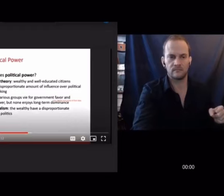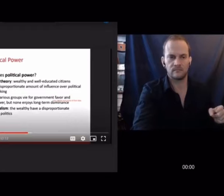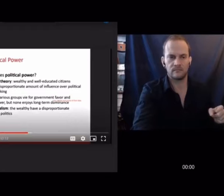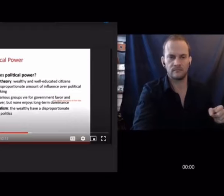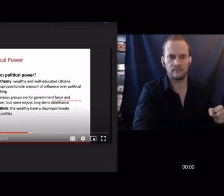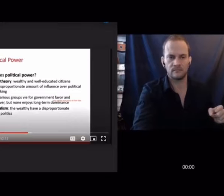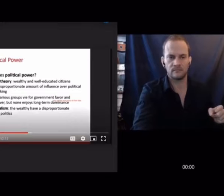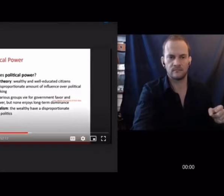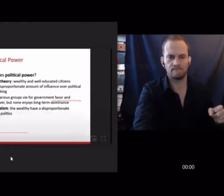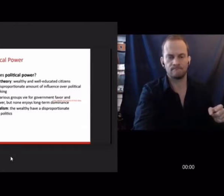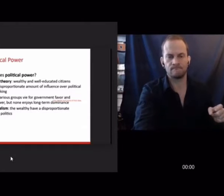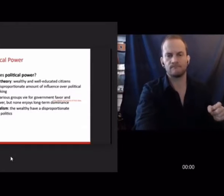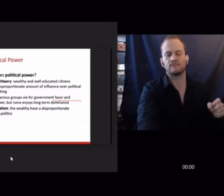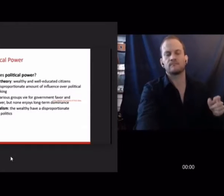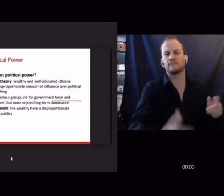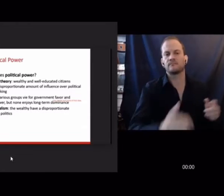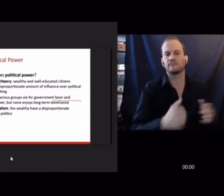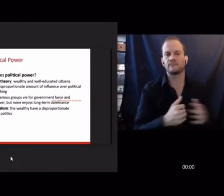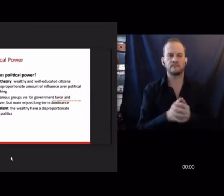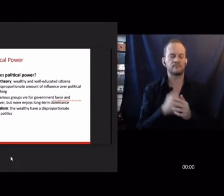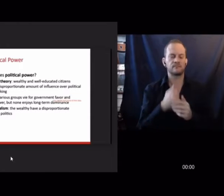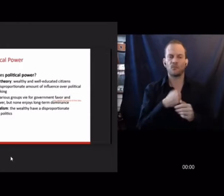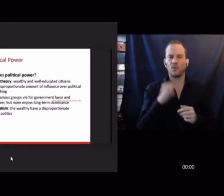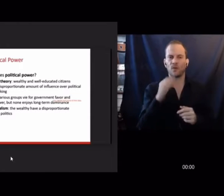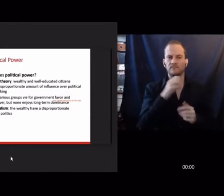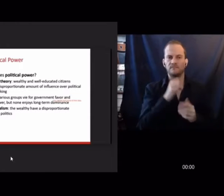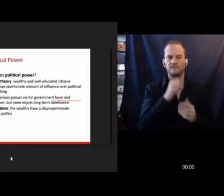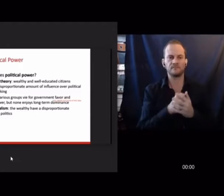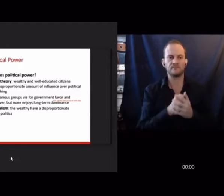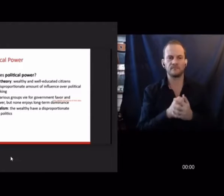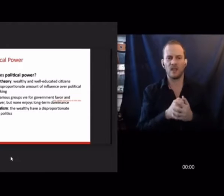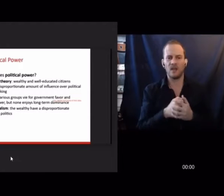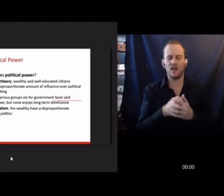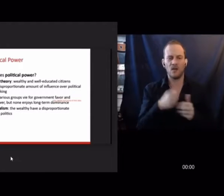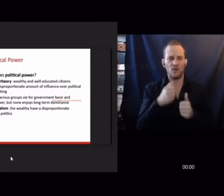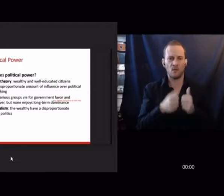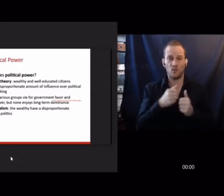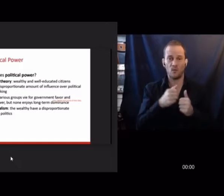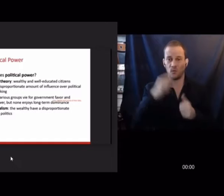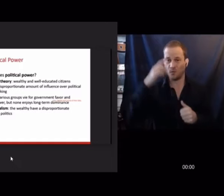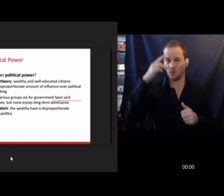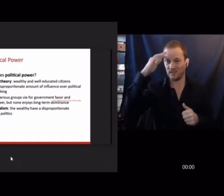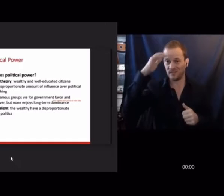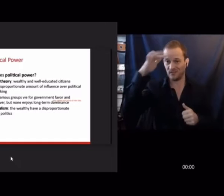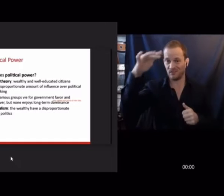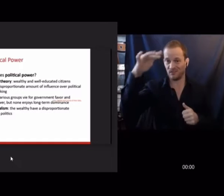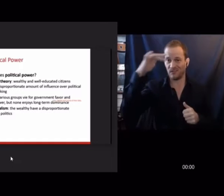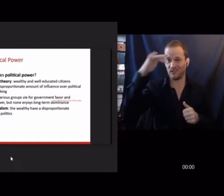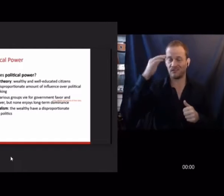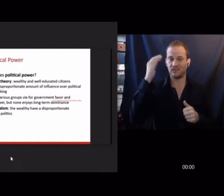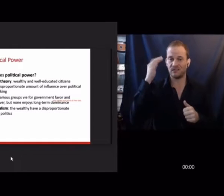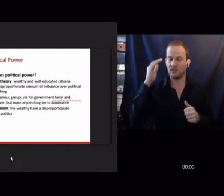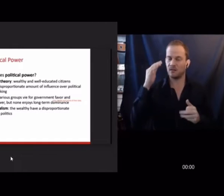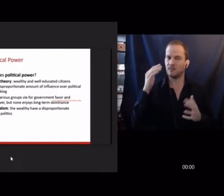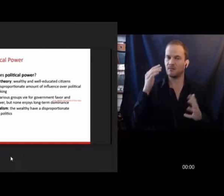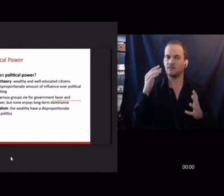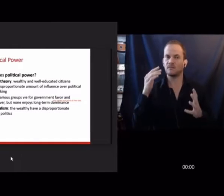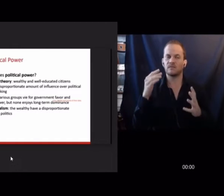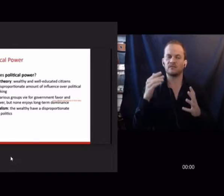making. Which of these theories seems most accurate to you? If you were going